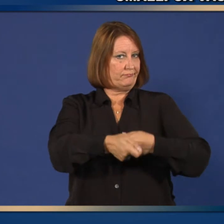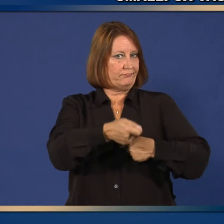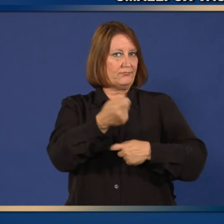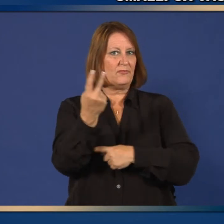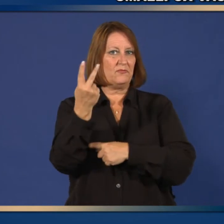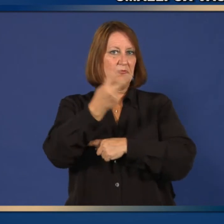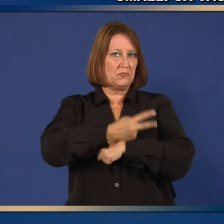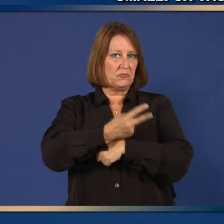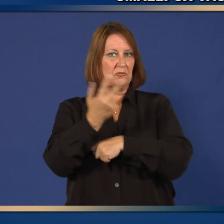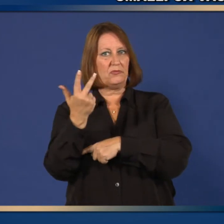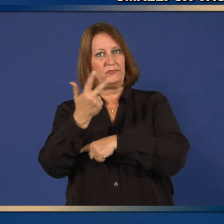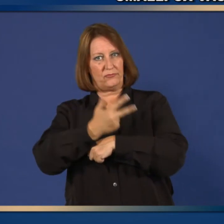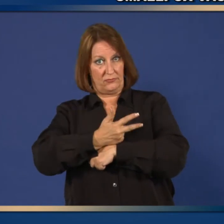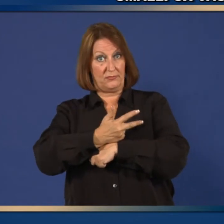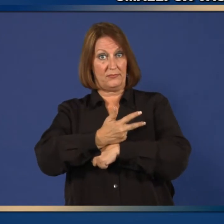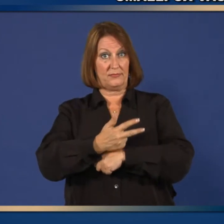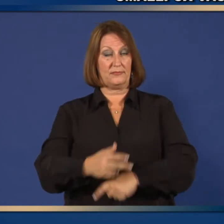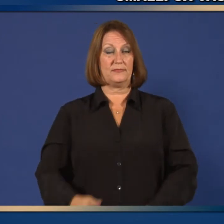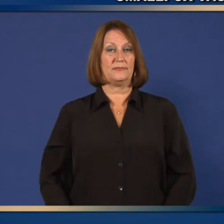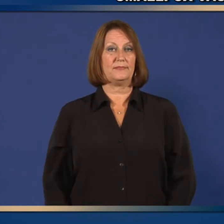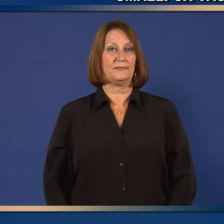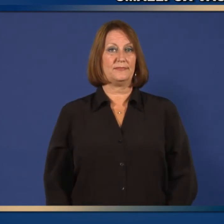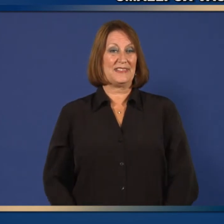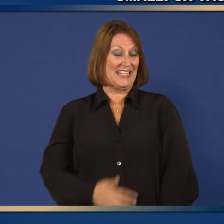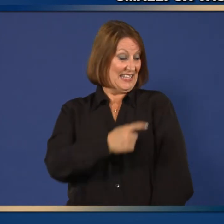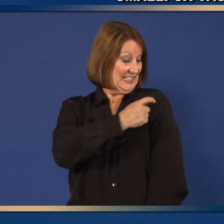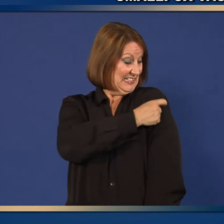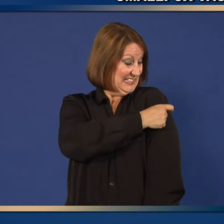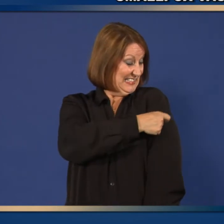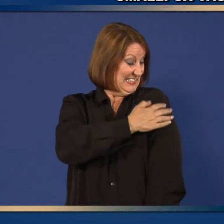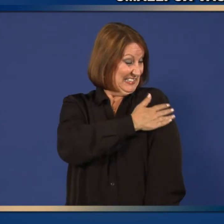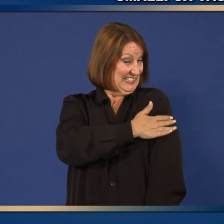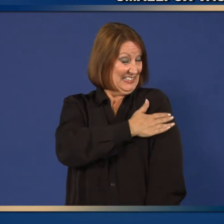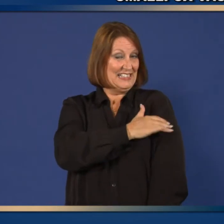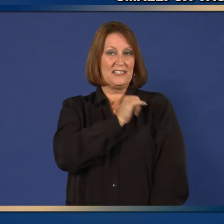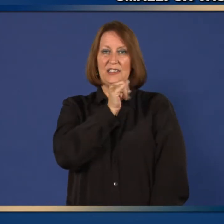Try not to touch your vaccination site.